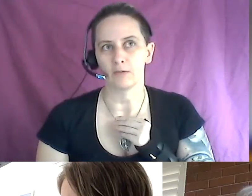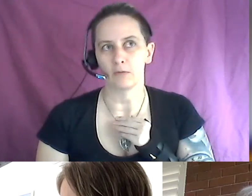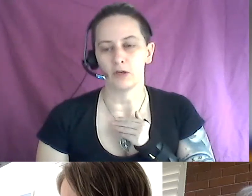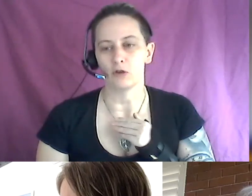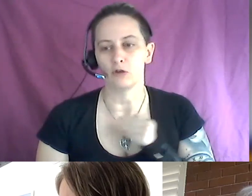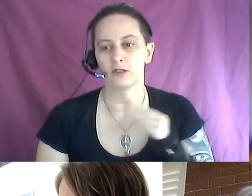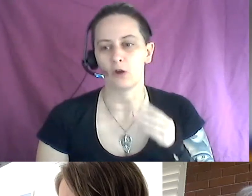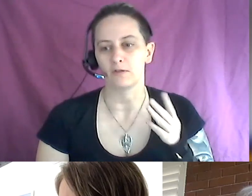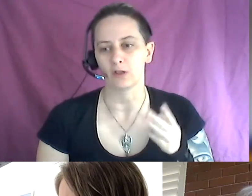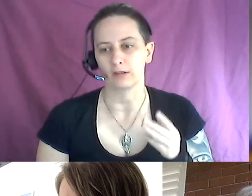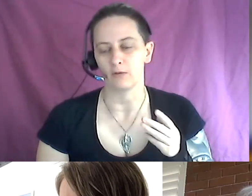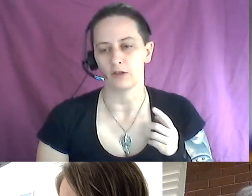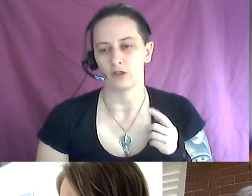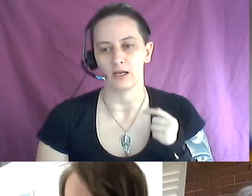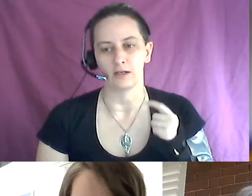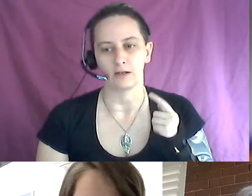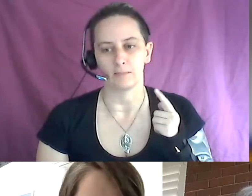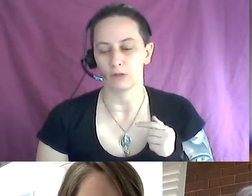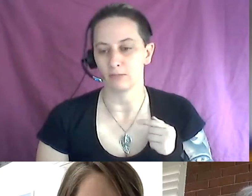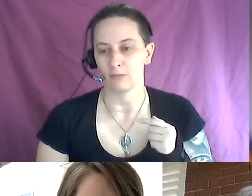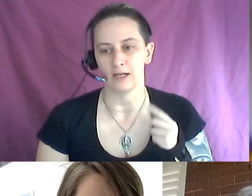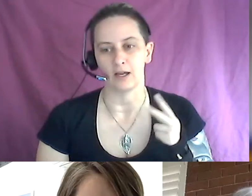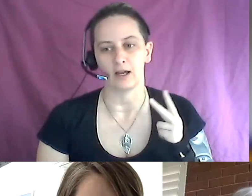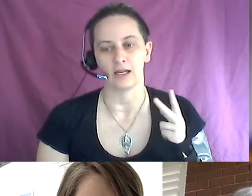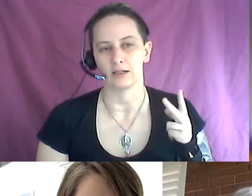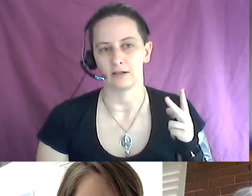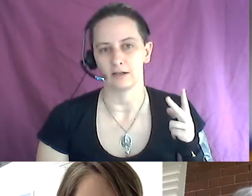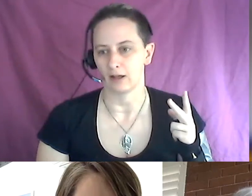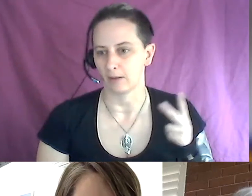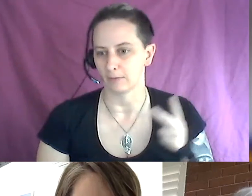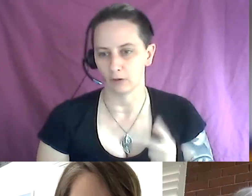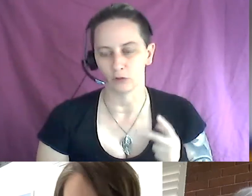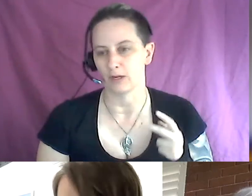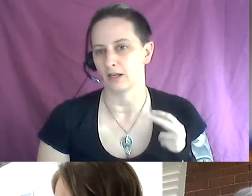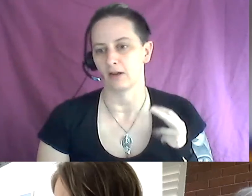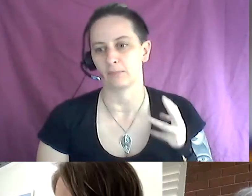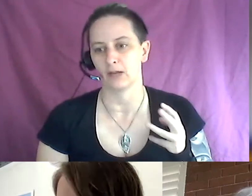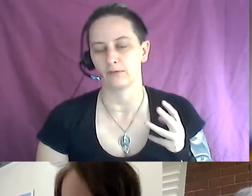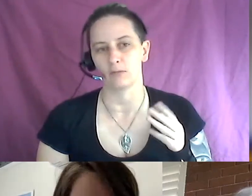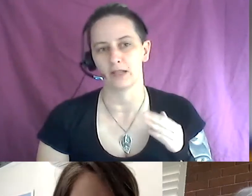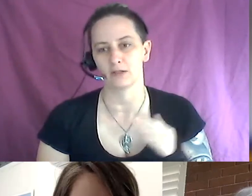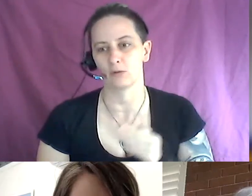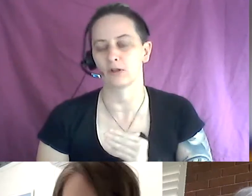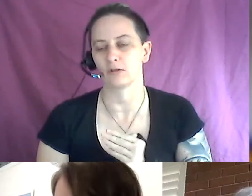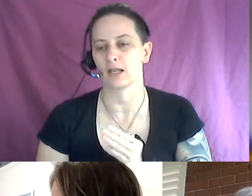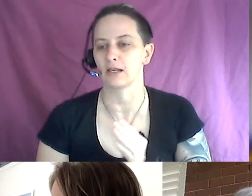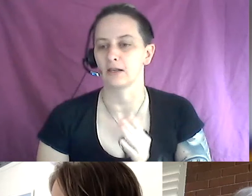certainly the use of sign language in multimedia, in social media platforms has also